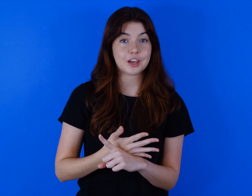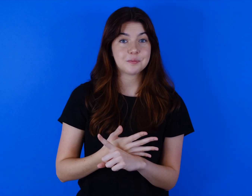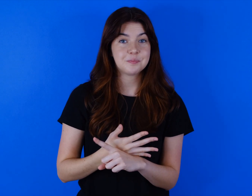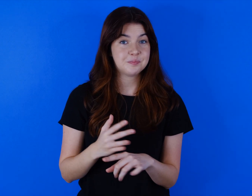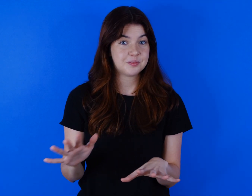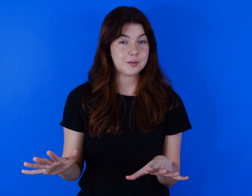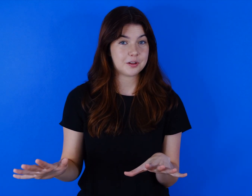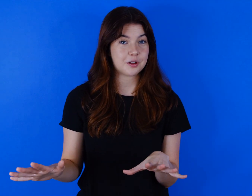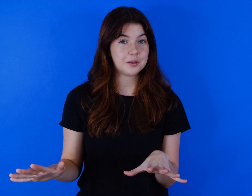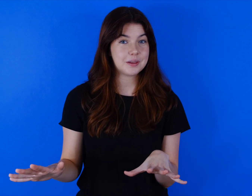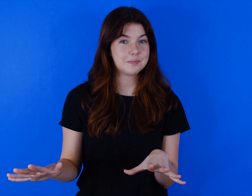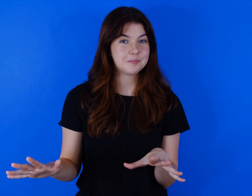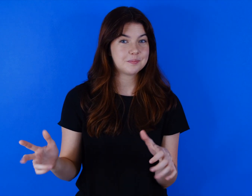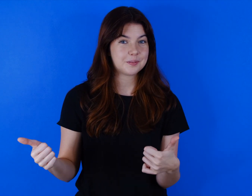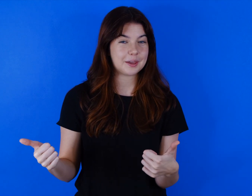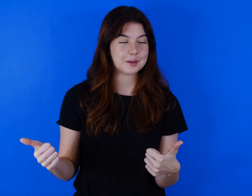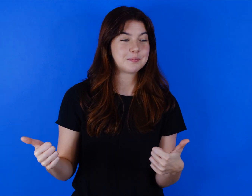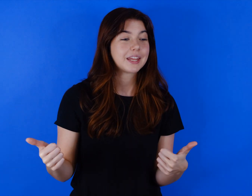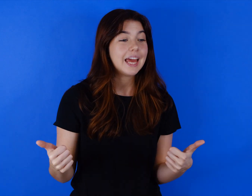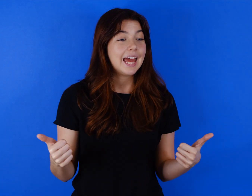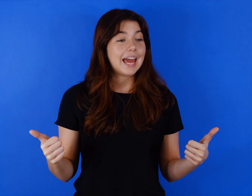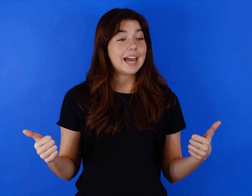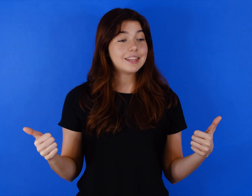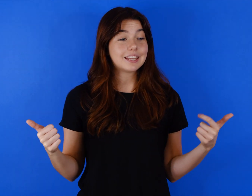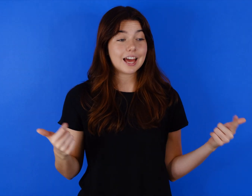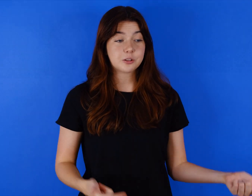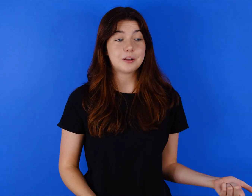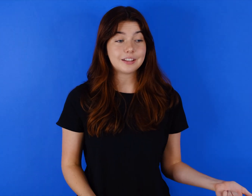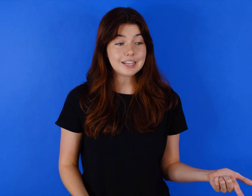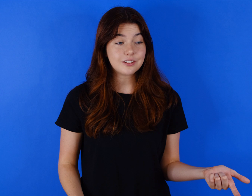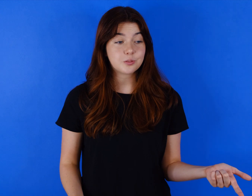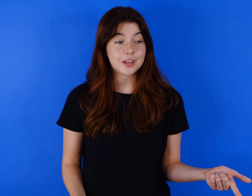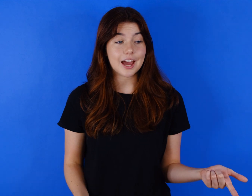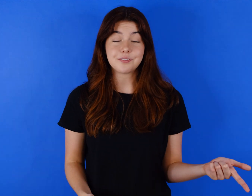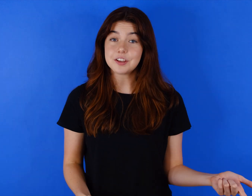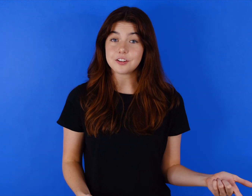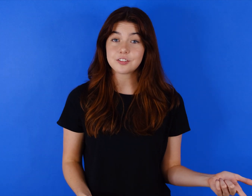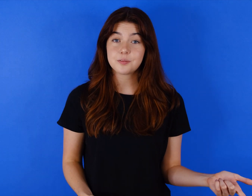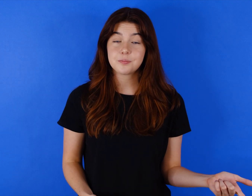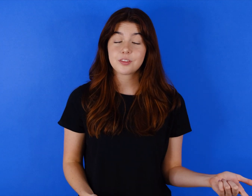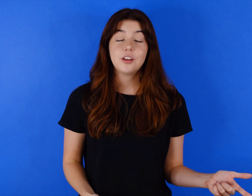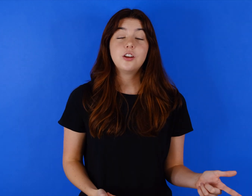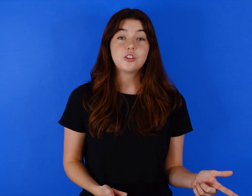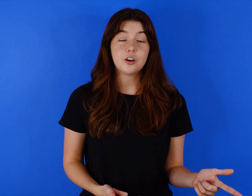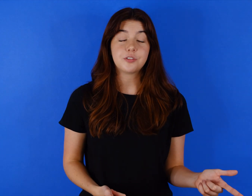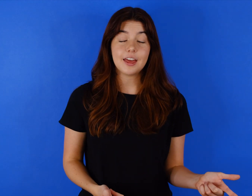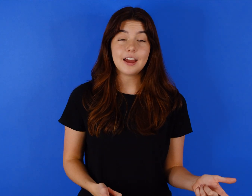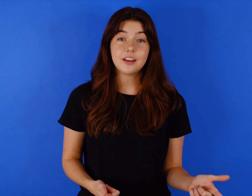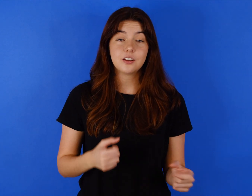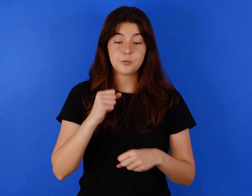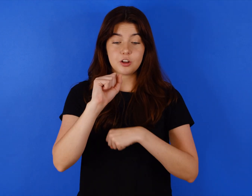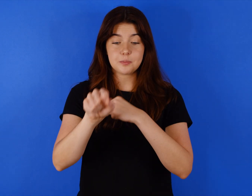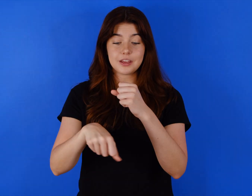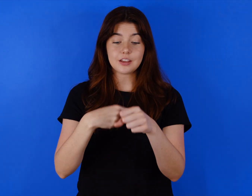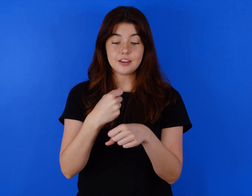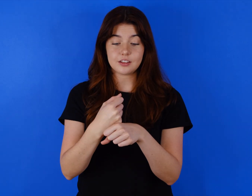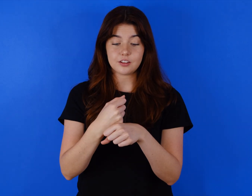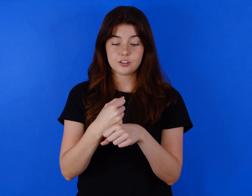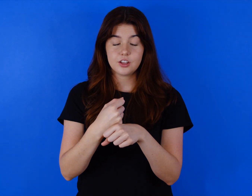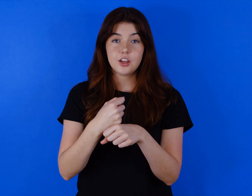sign. Are you following me? Okay, good. And then last but not least, we have years. So for that, we know the base sign is this. You